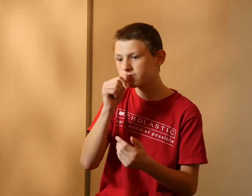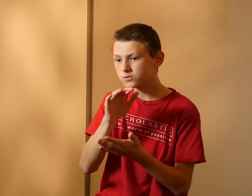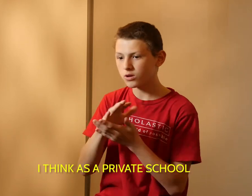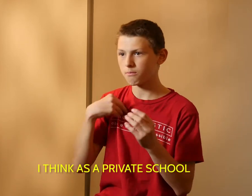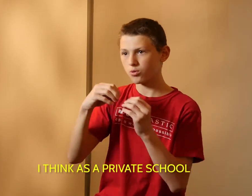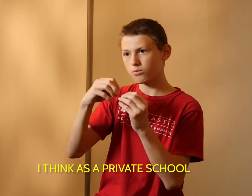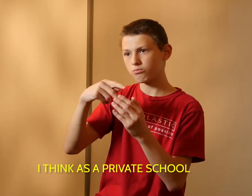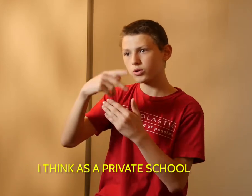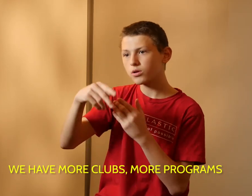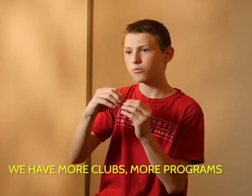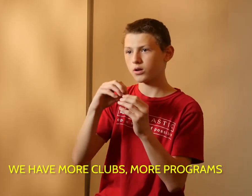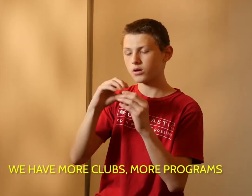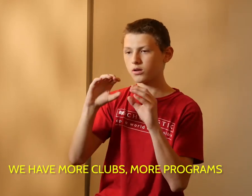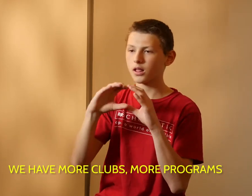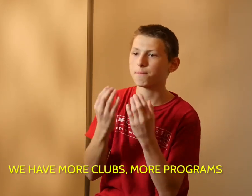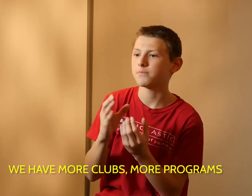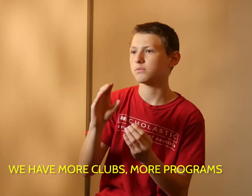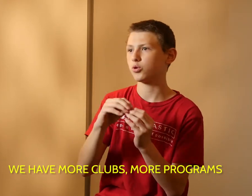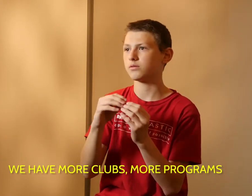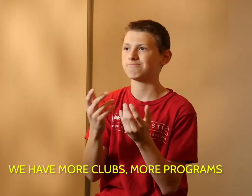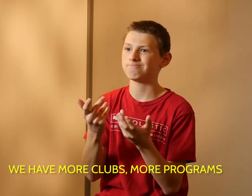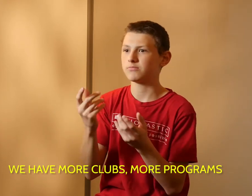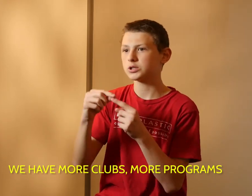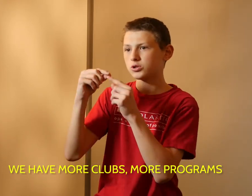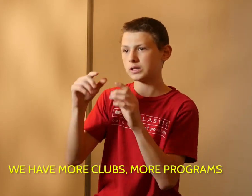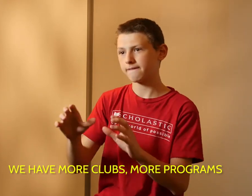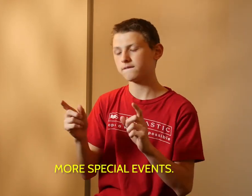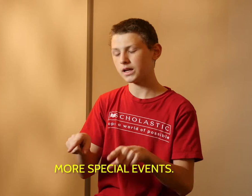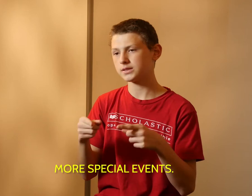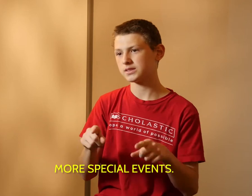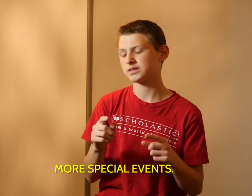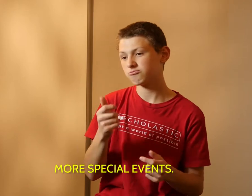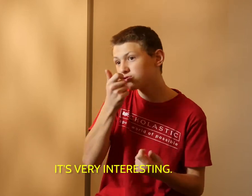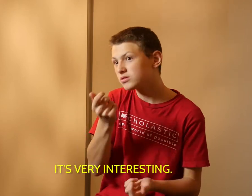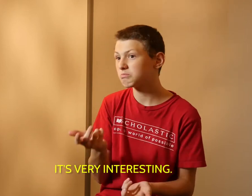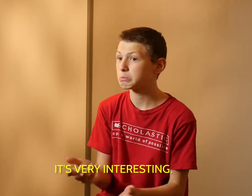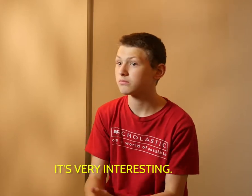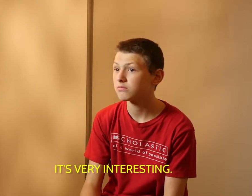I think as a private school, we have more clubs, more programs, more special events. It's very interesting.